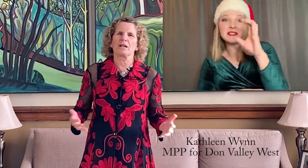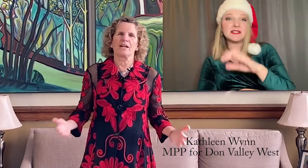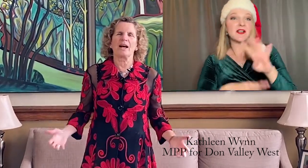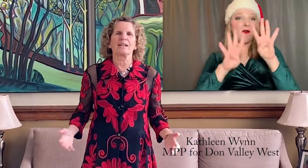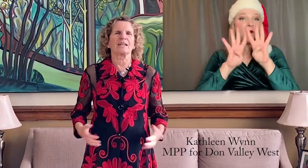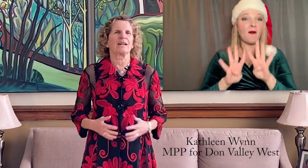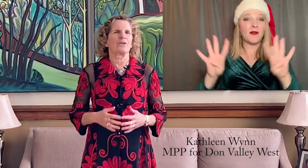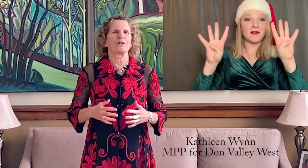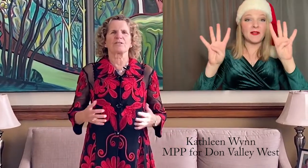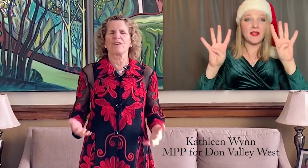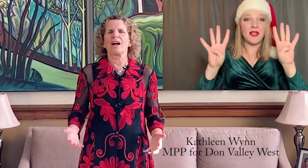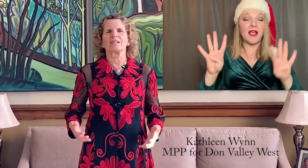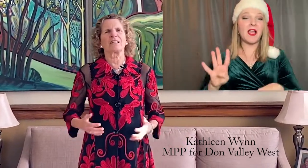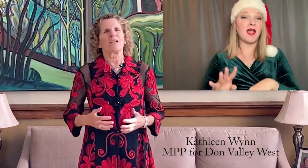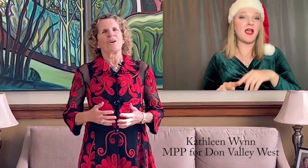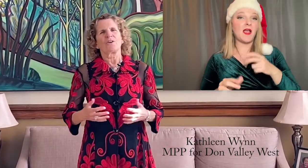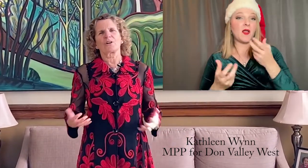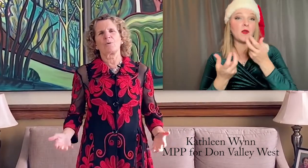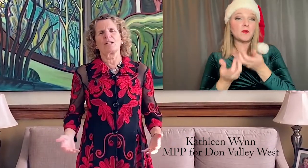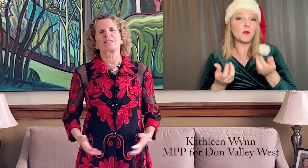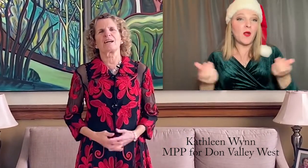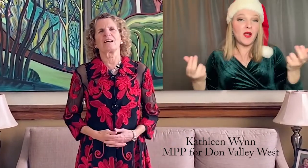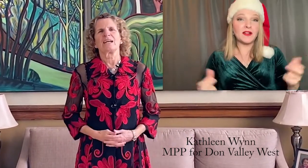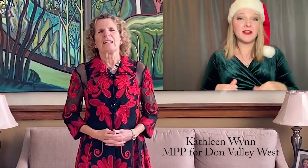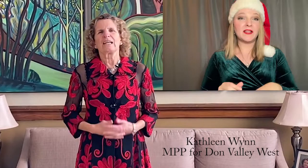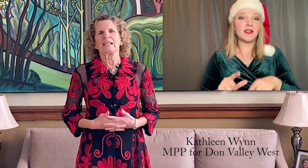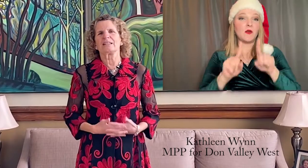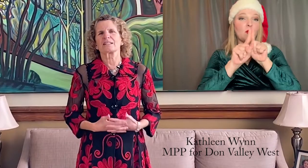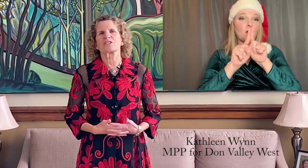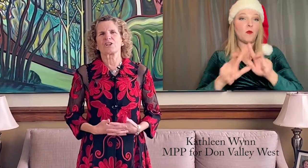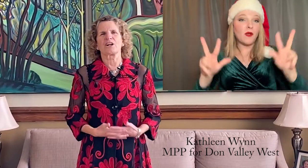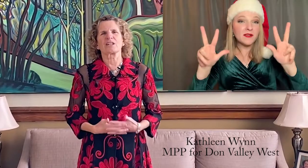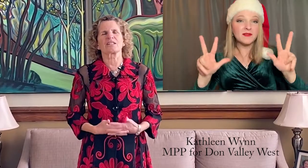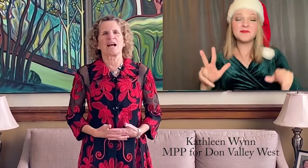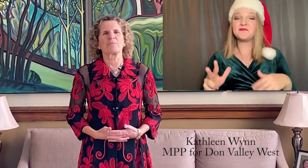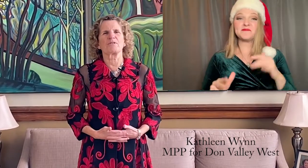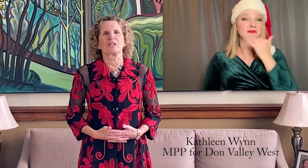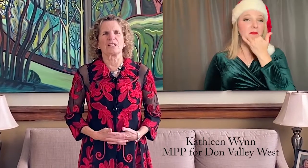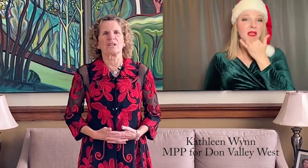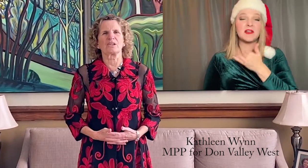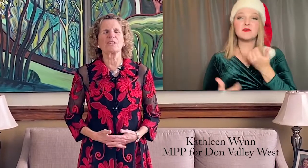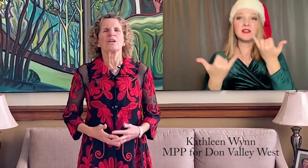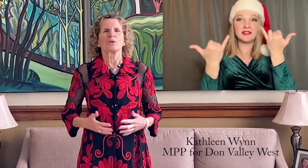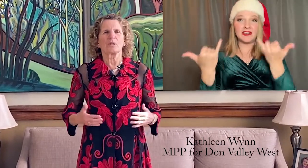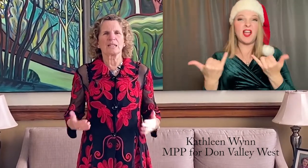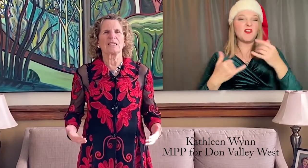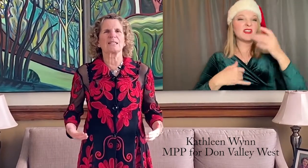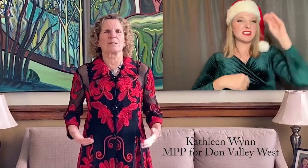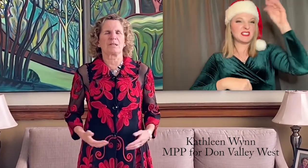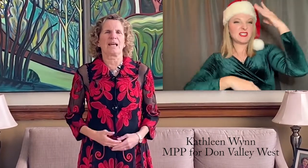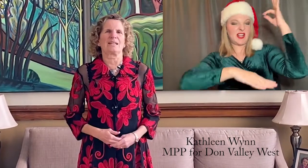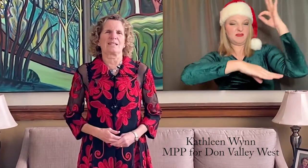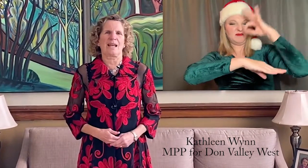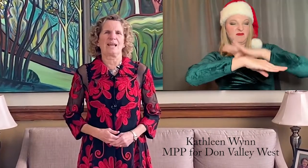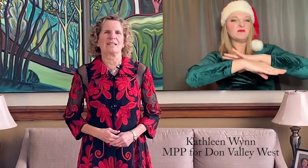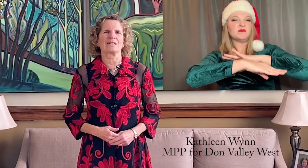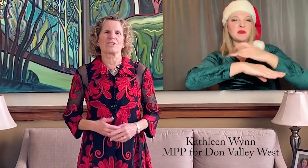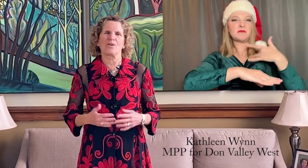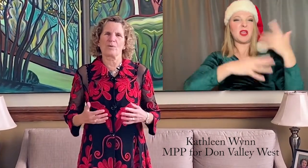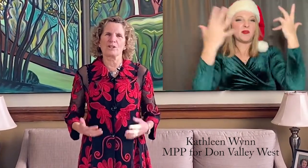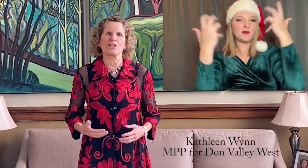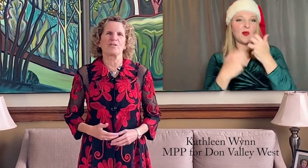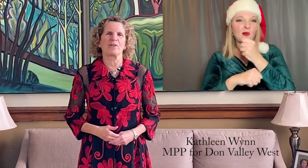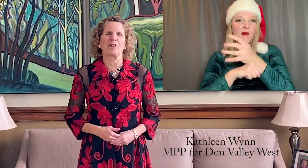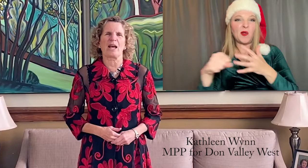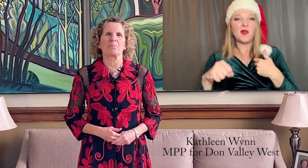whether you're celebrating Hanukkah or Diwali or Kwanzaa, in this dark time of the year, we need some light. And